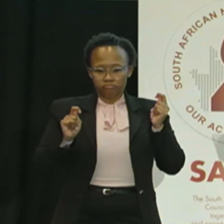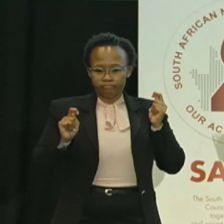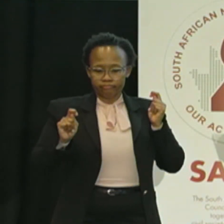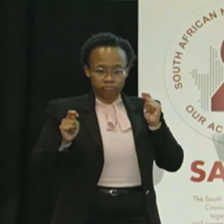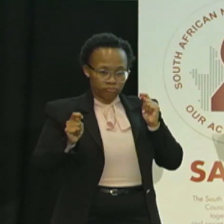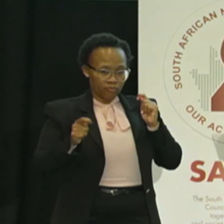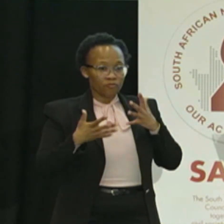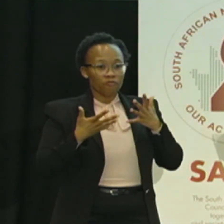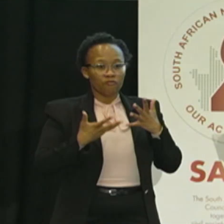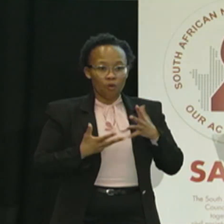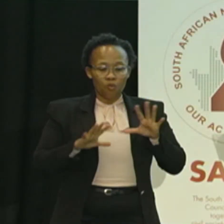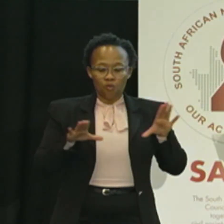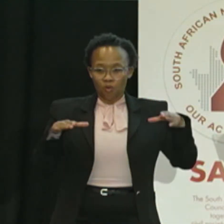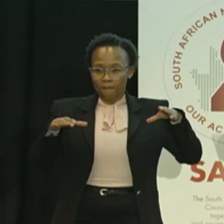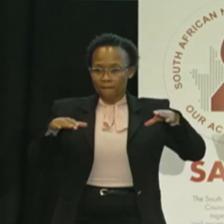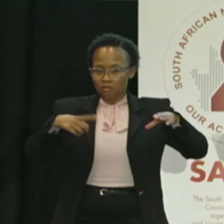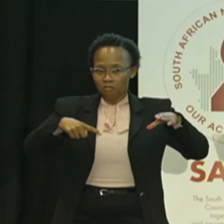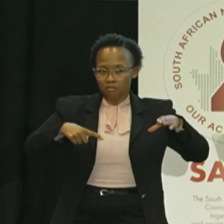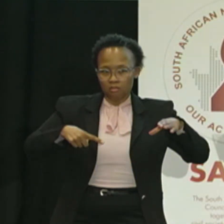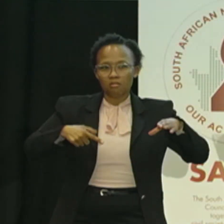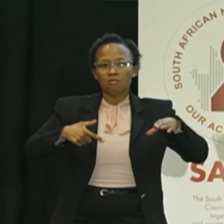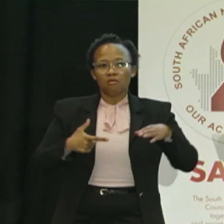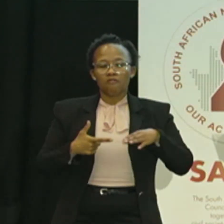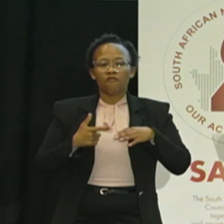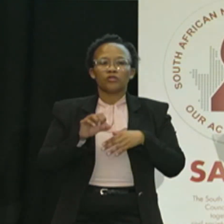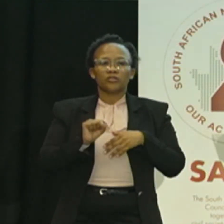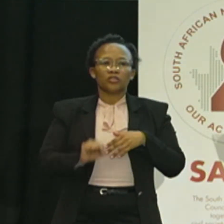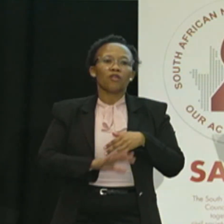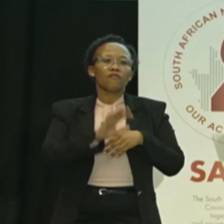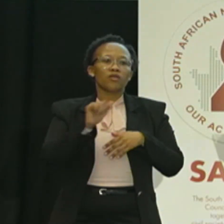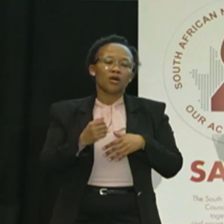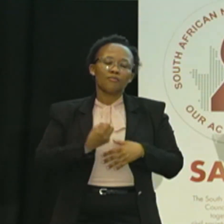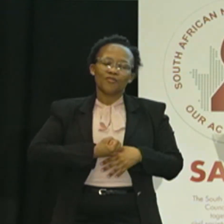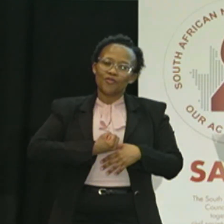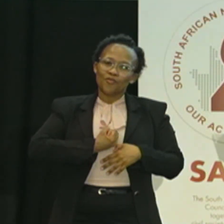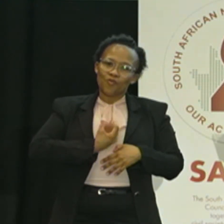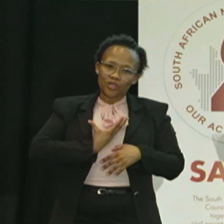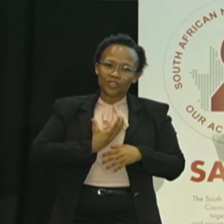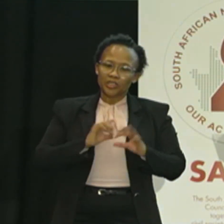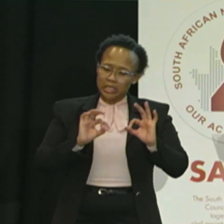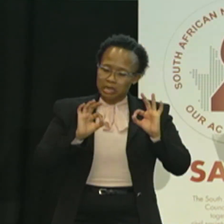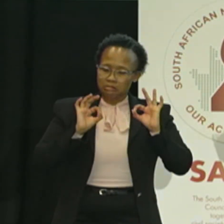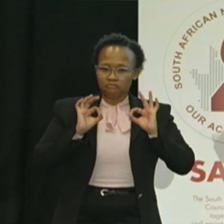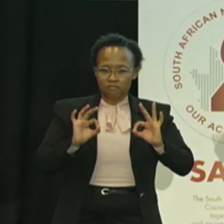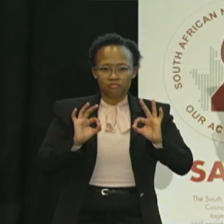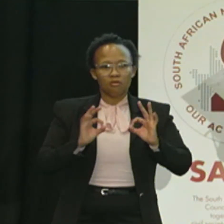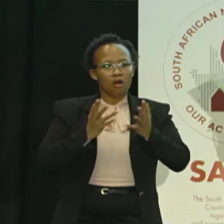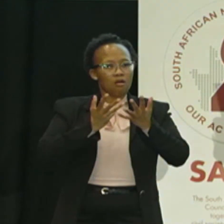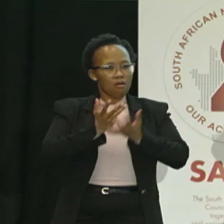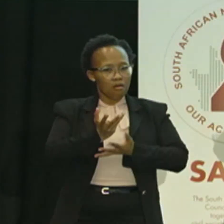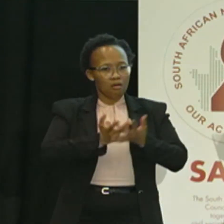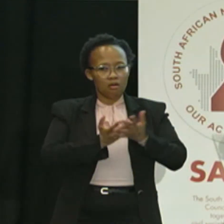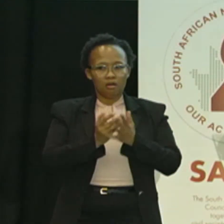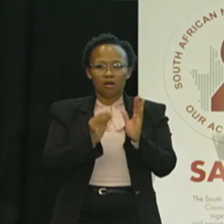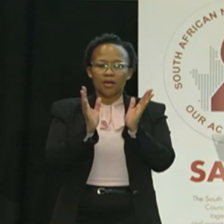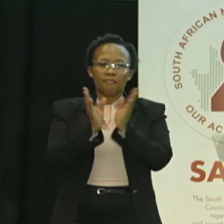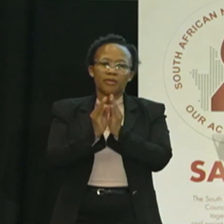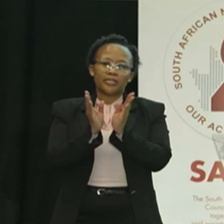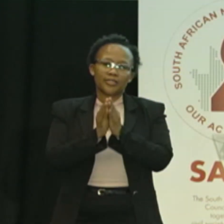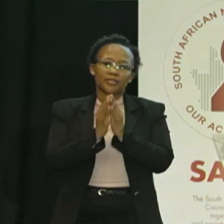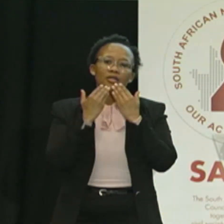Africa. I wish you all a productive and engaging meeting. Thank you.